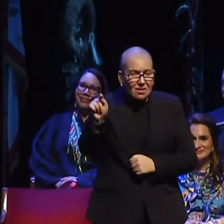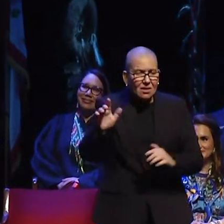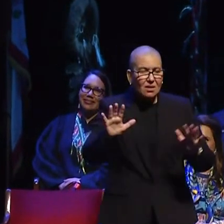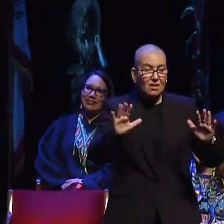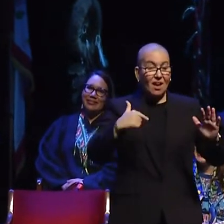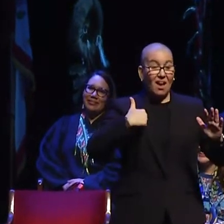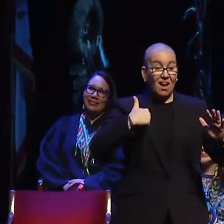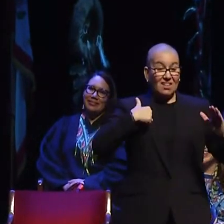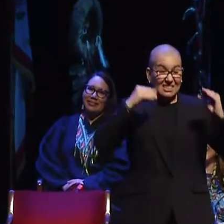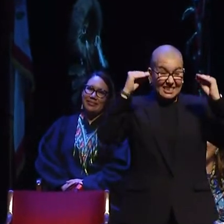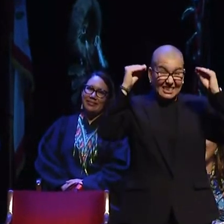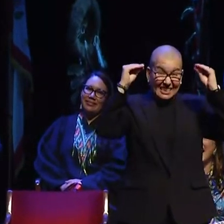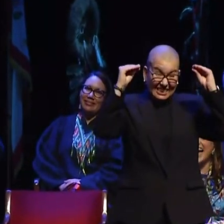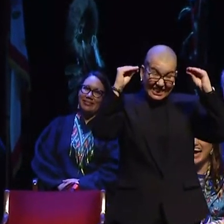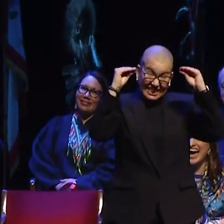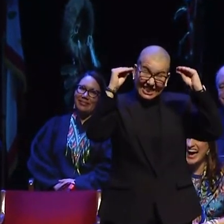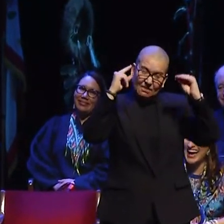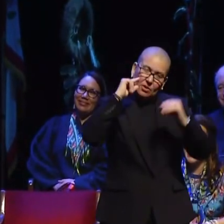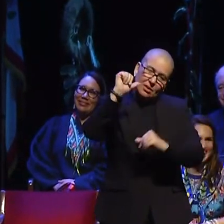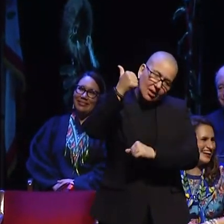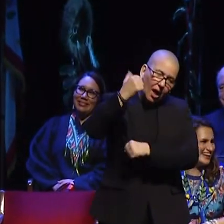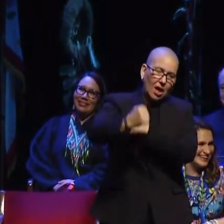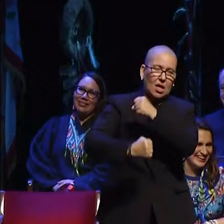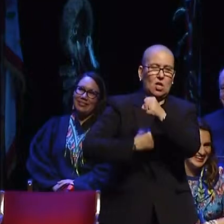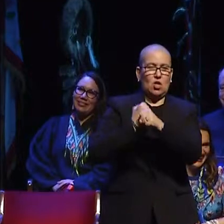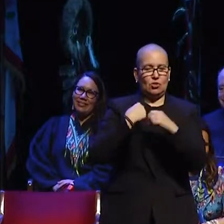period stare if you've been sitting here all this time.